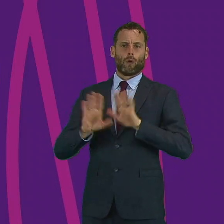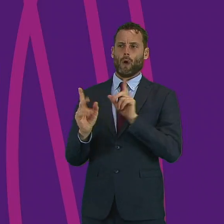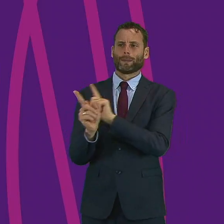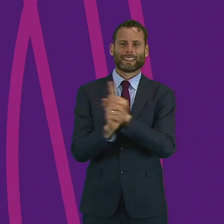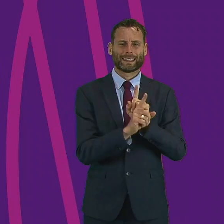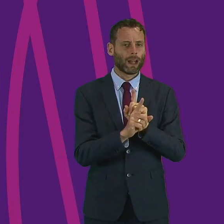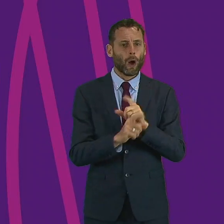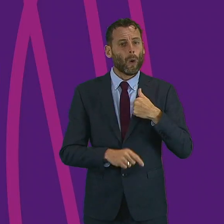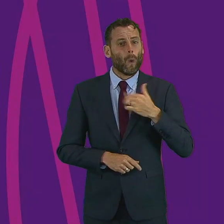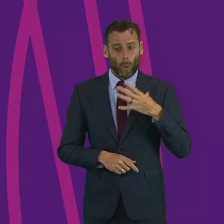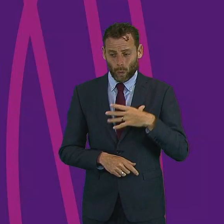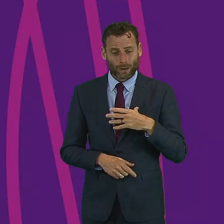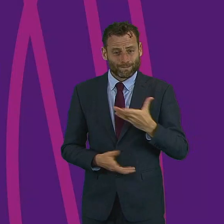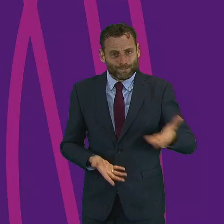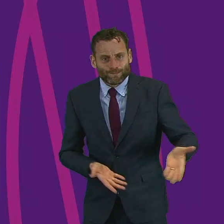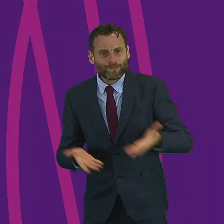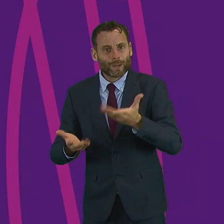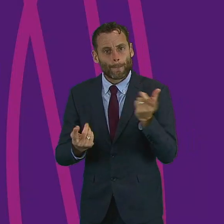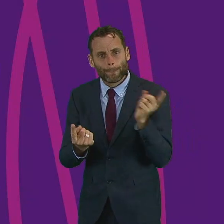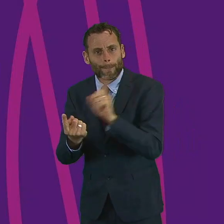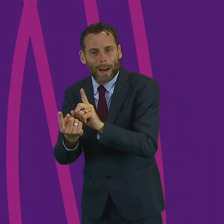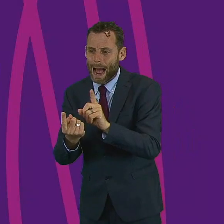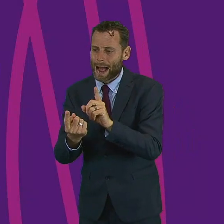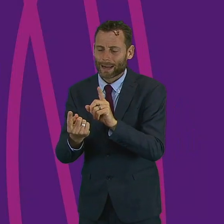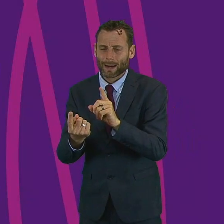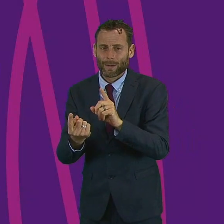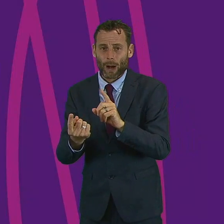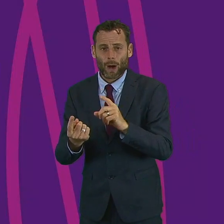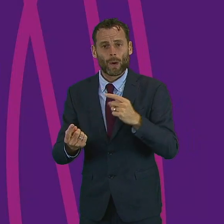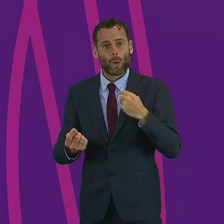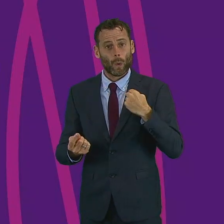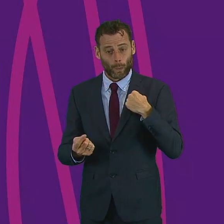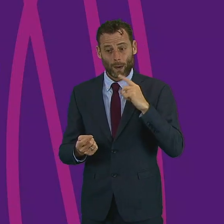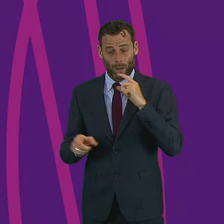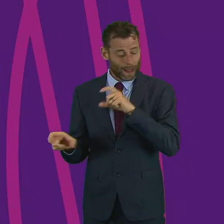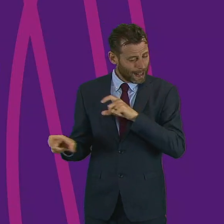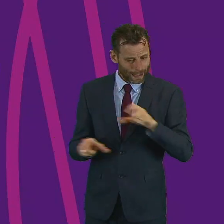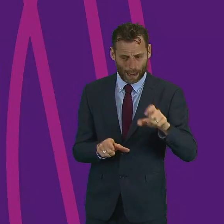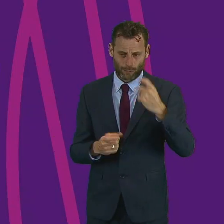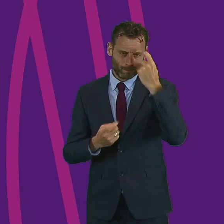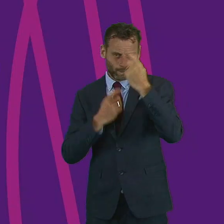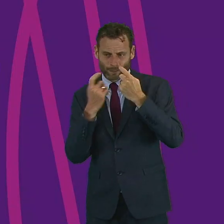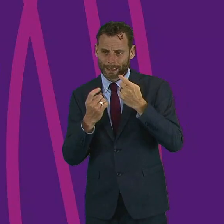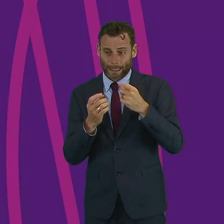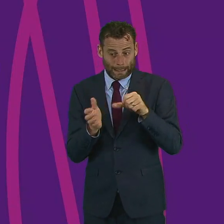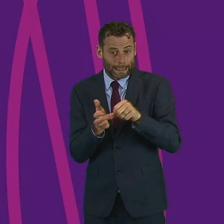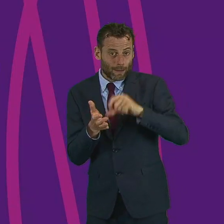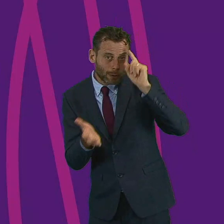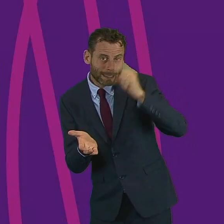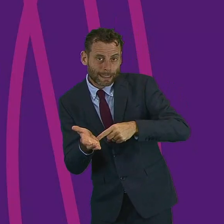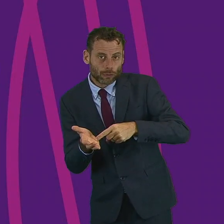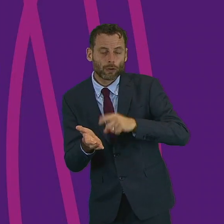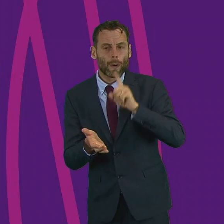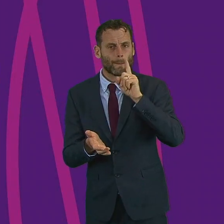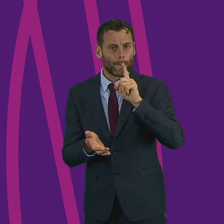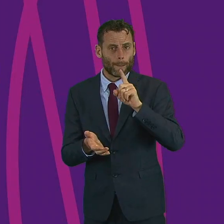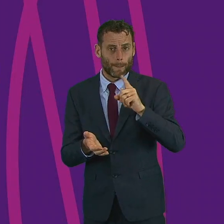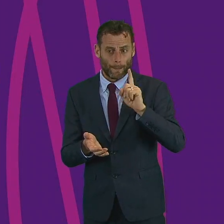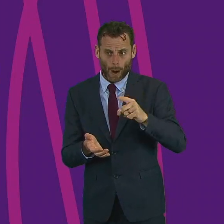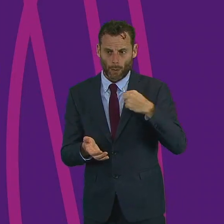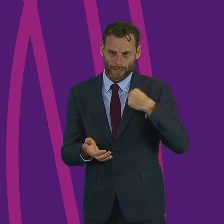the risks of communal living, the risks of infections getting into care homes as we take these decisions. That said, the